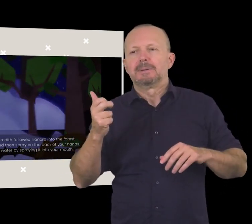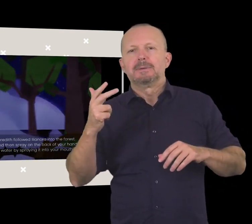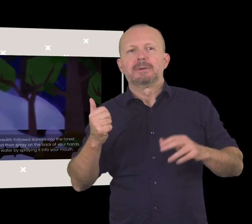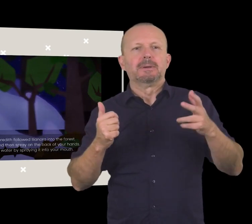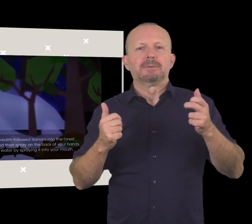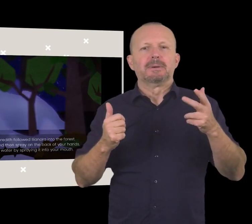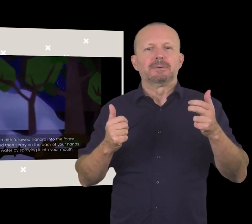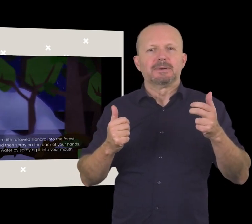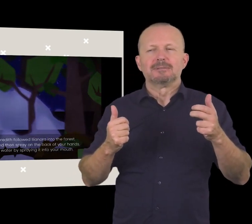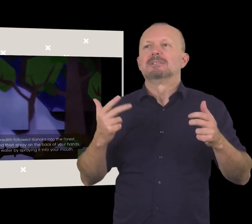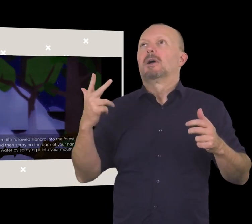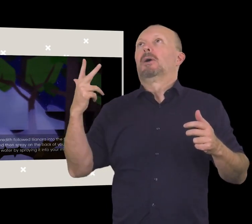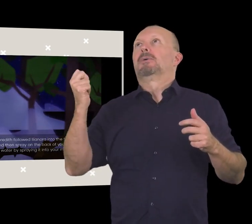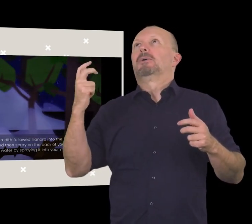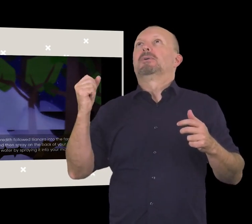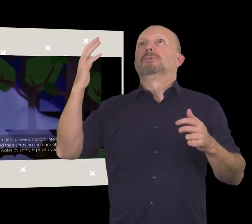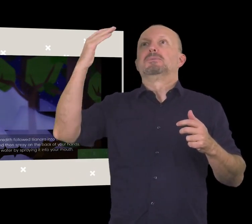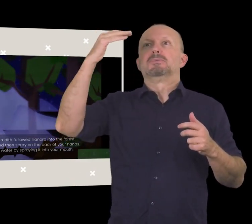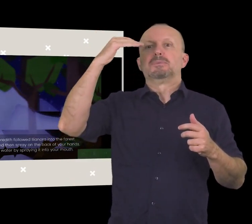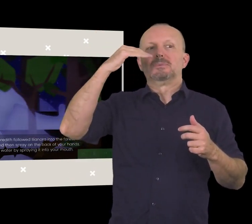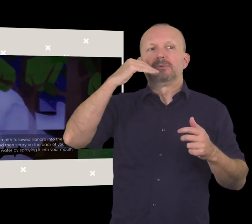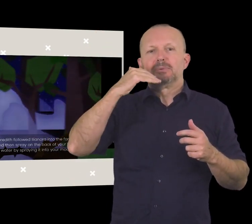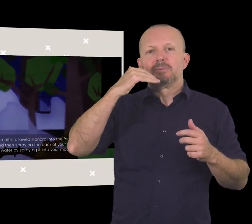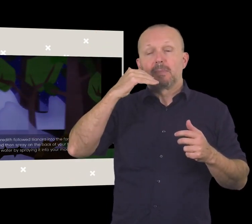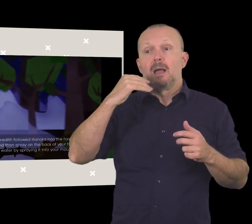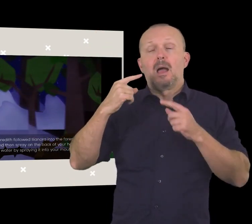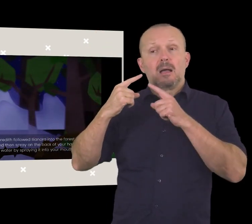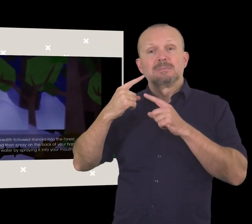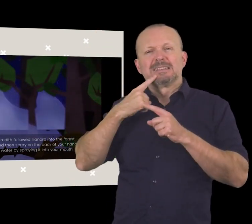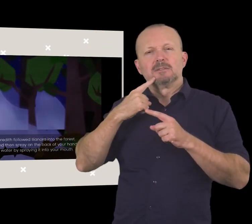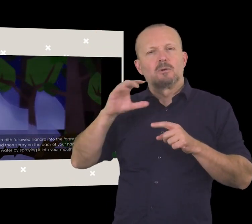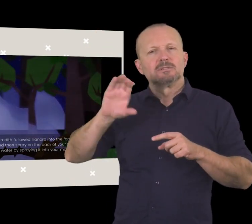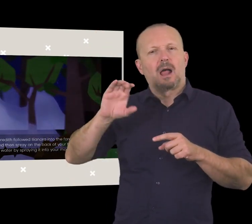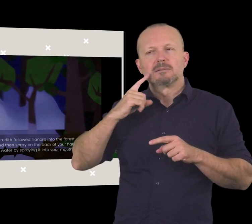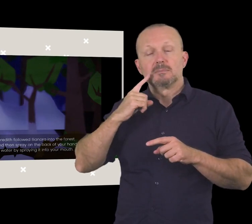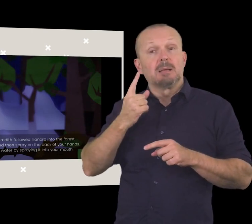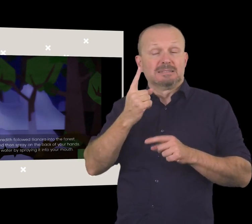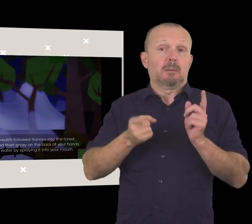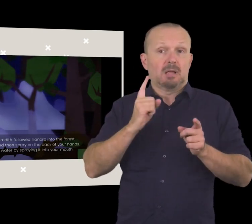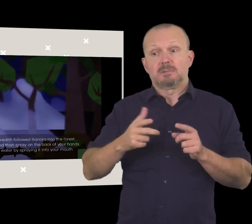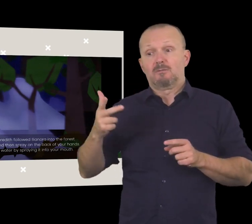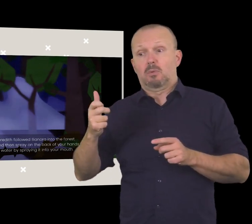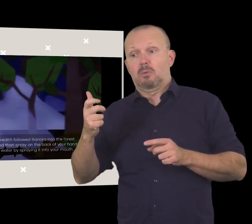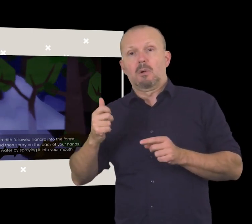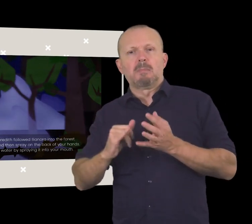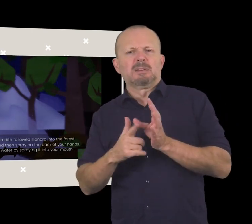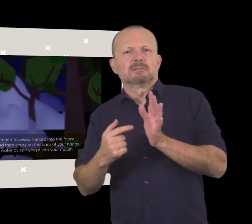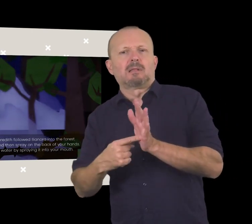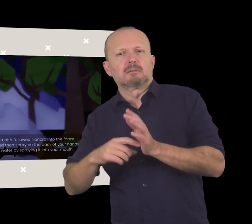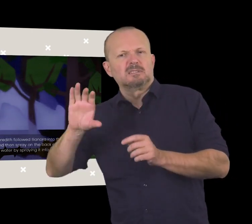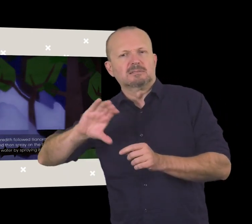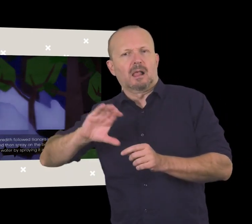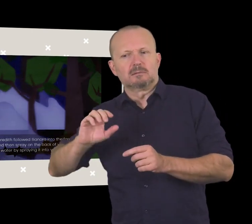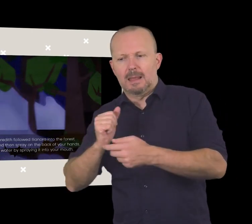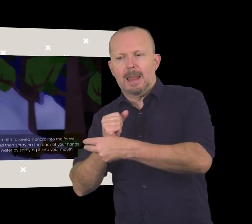like it tastes of salt, this does. So sometimes I'll have one that tastes of salt and I'll label it, and one